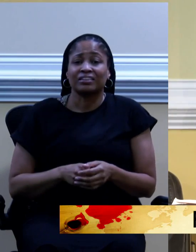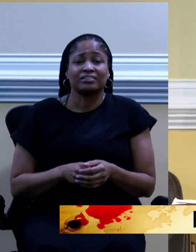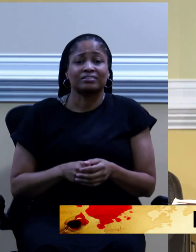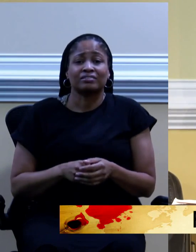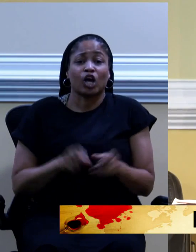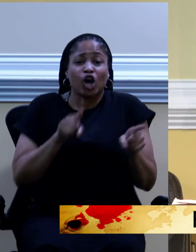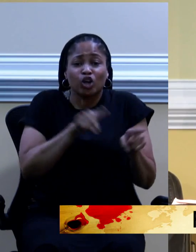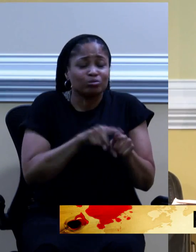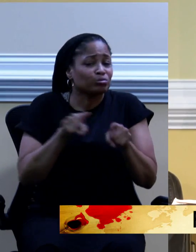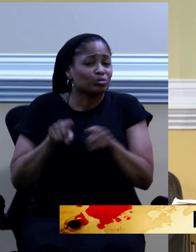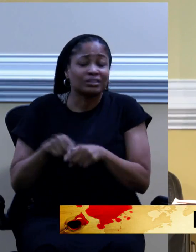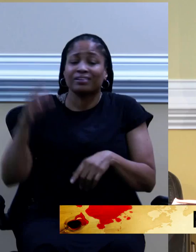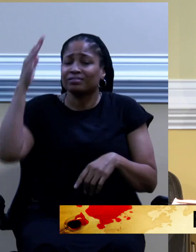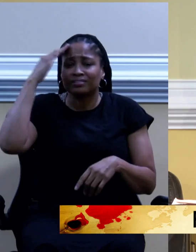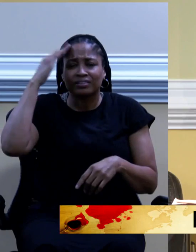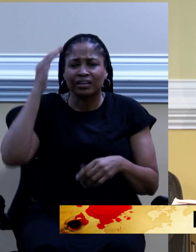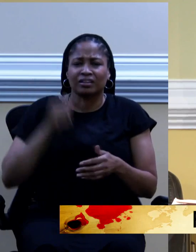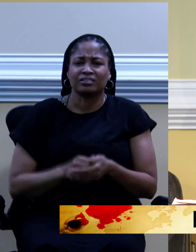something. Ain't no